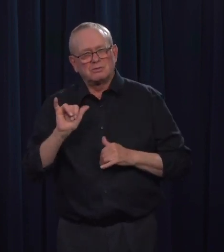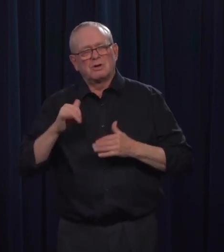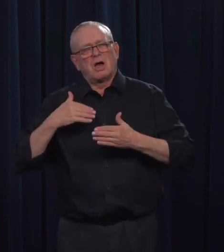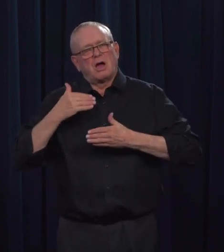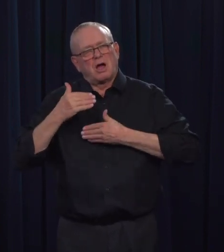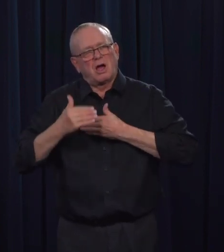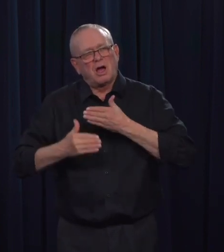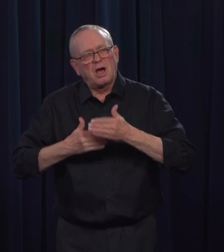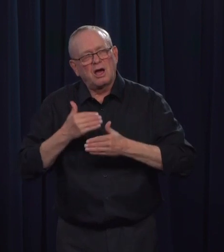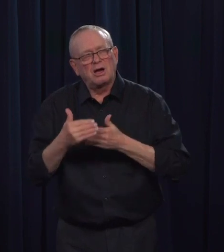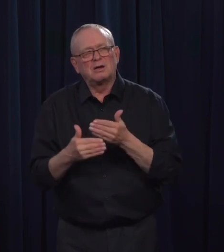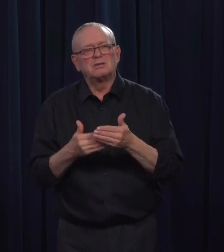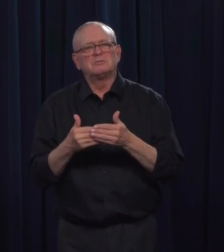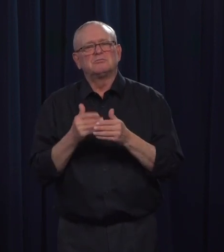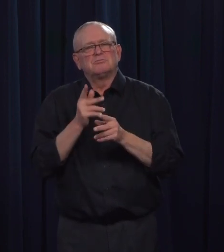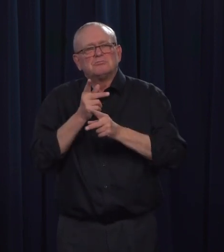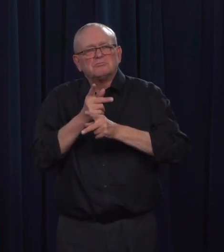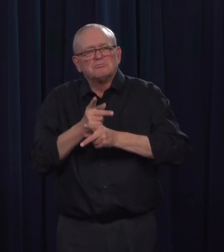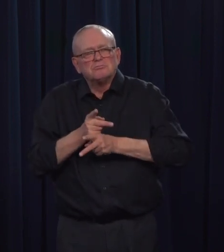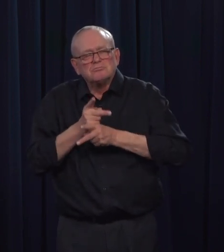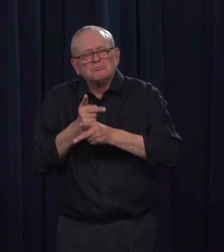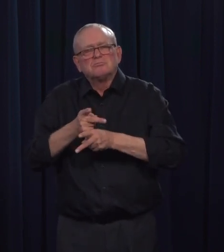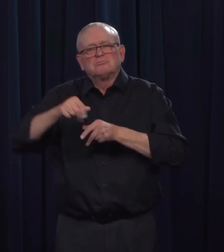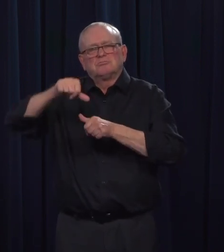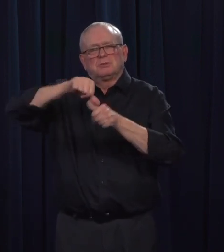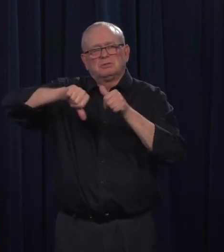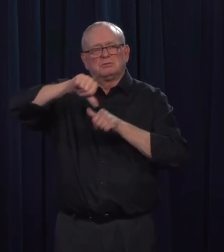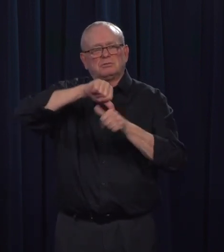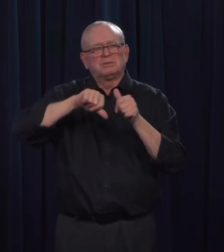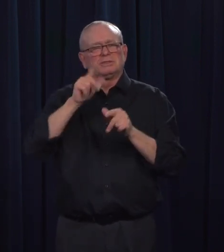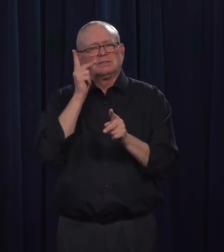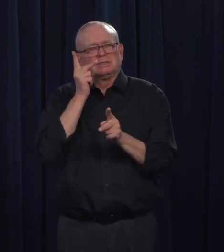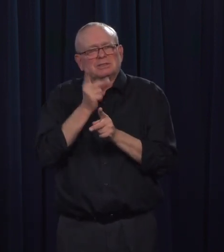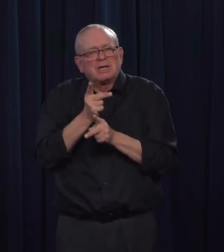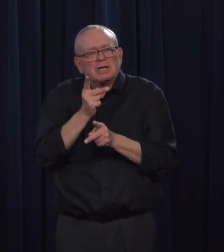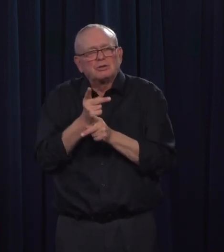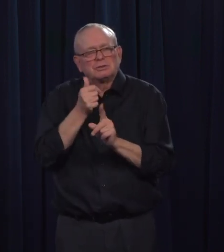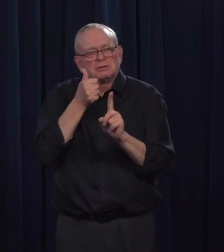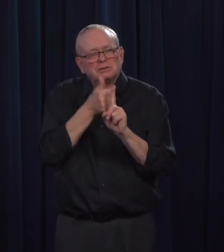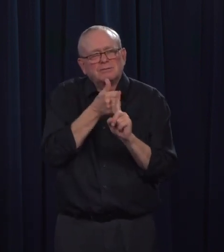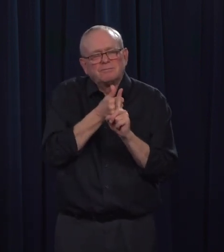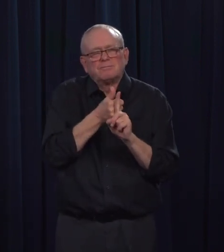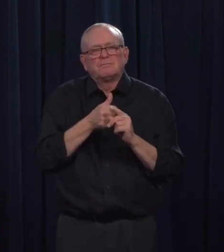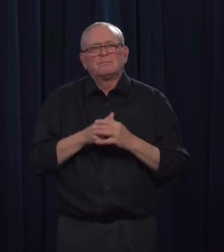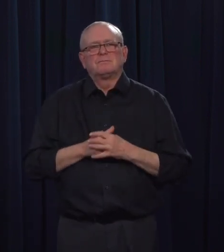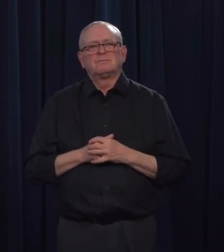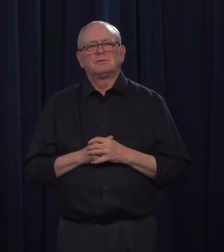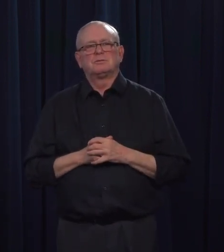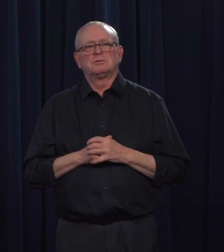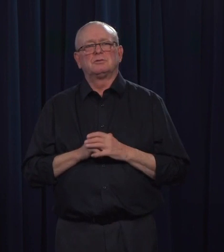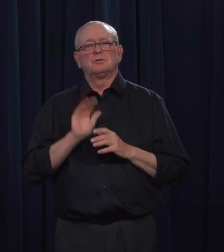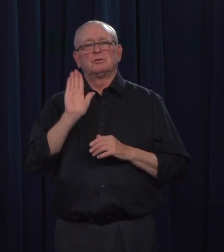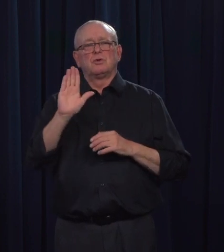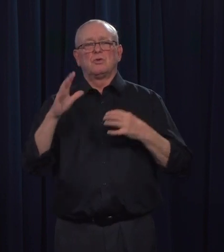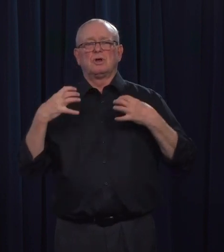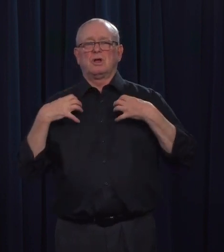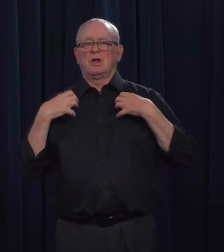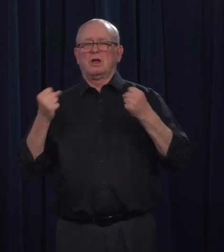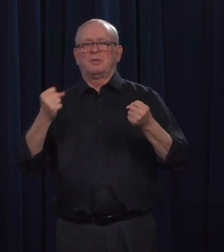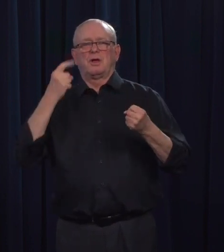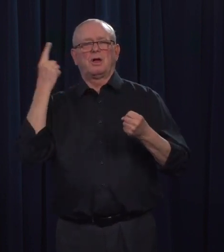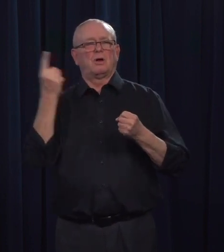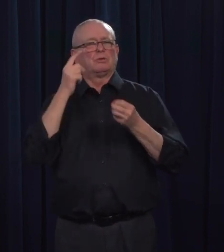take care of yourselves. Your health is and always will be our top priority. Thank you, and I'm happy to take